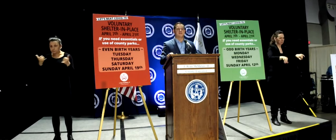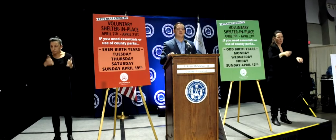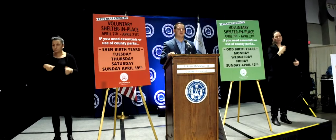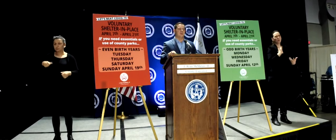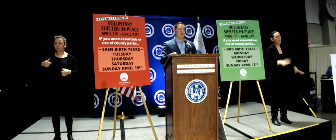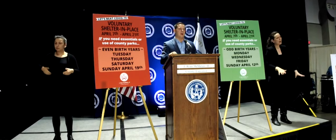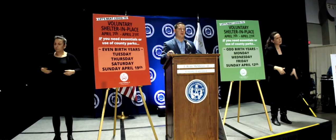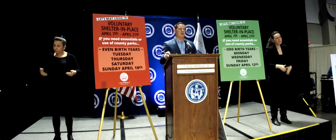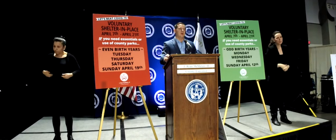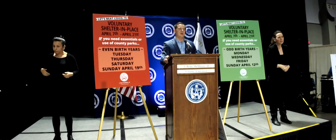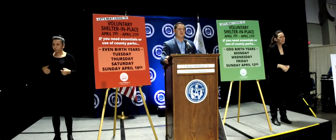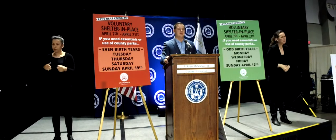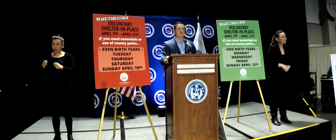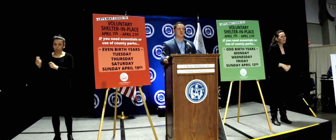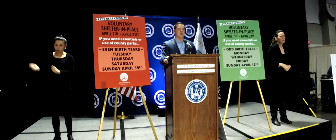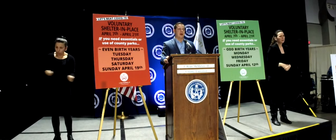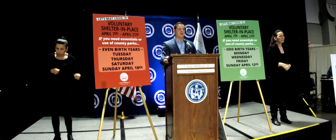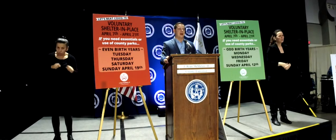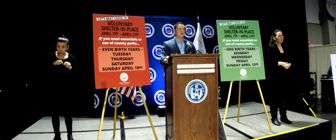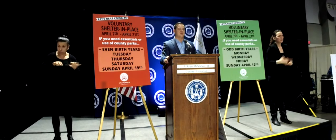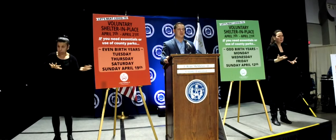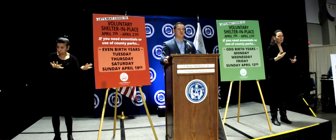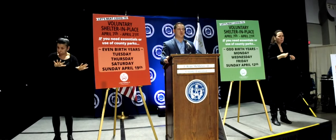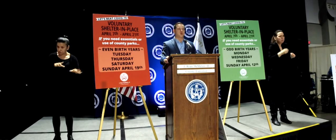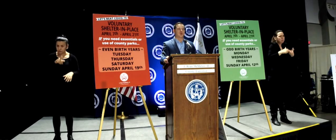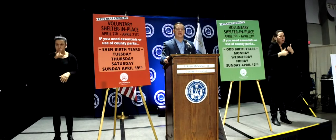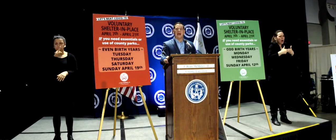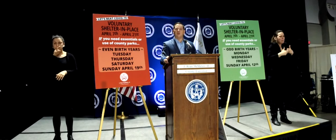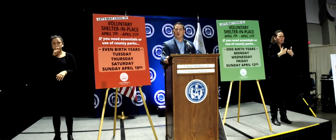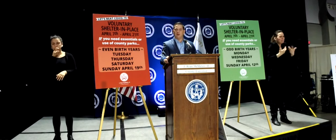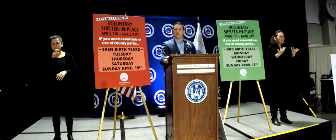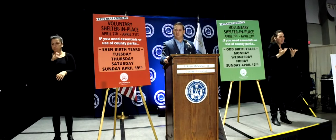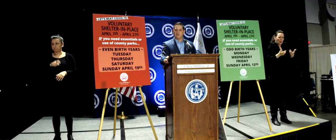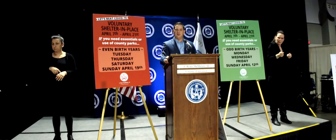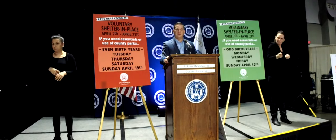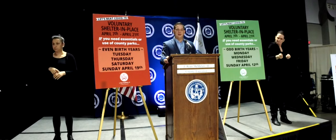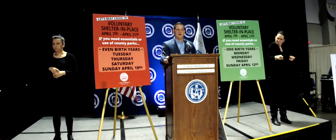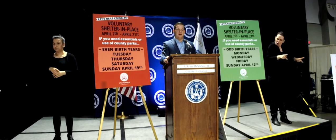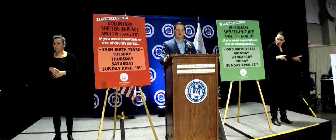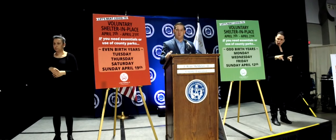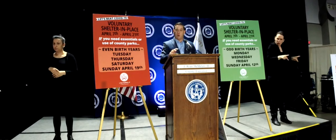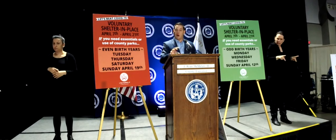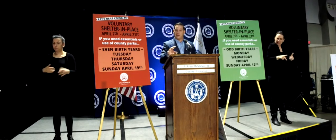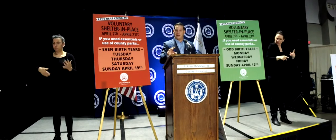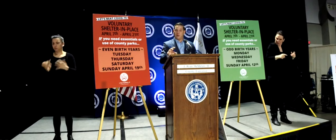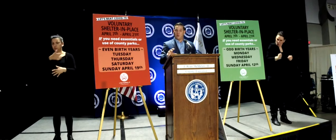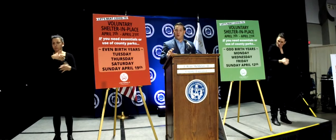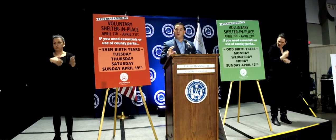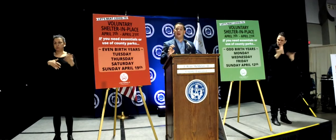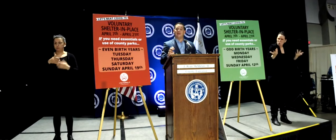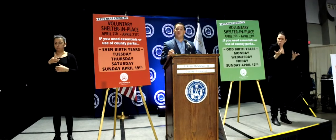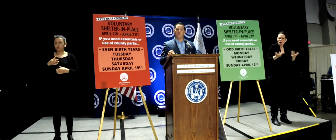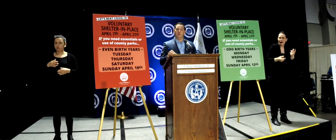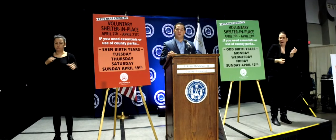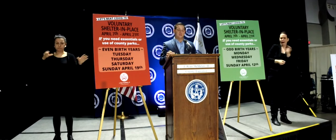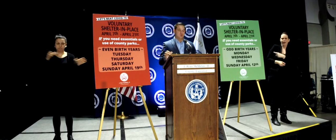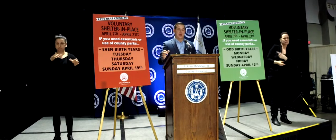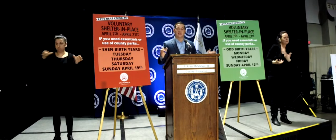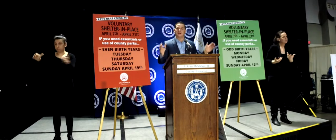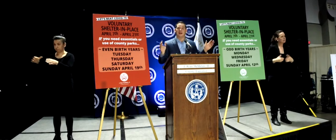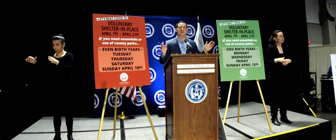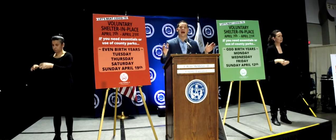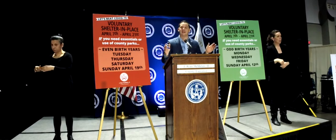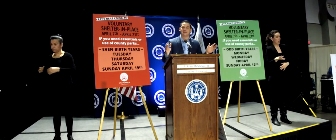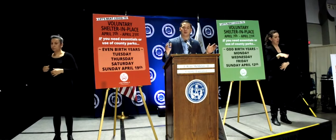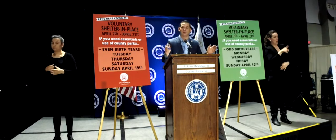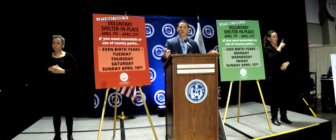talk specifically Even about the categories? So I would say social gatherings is a broad category. We can try